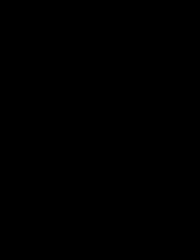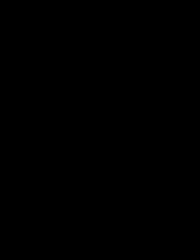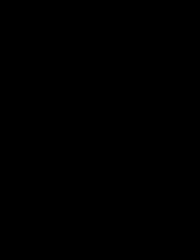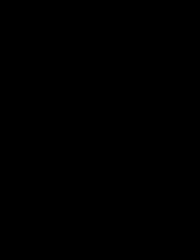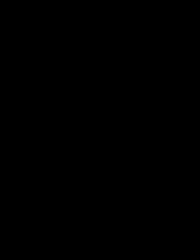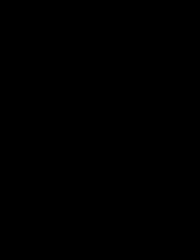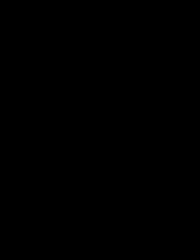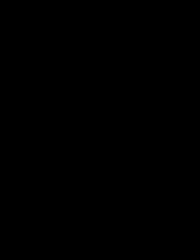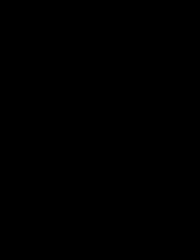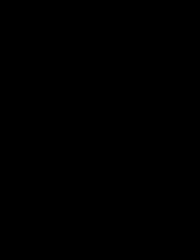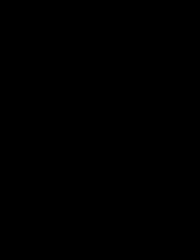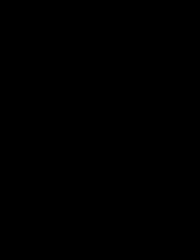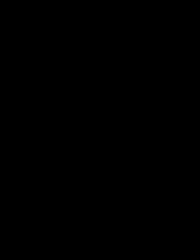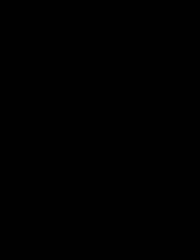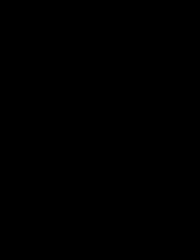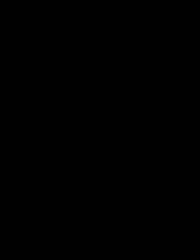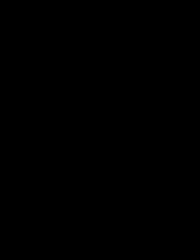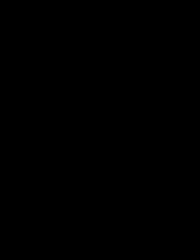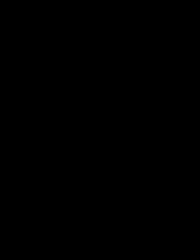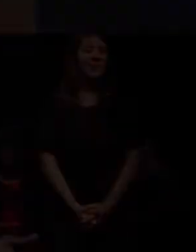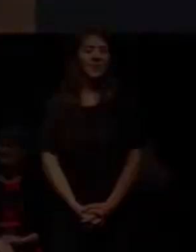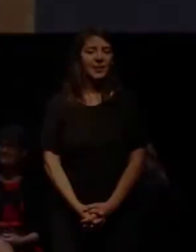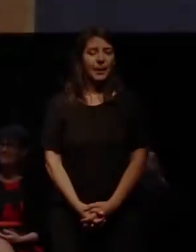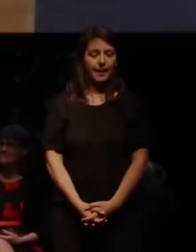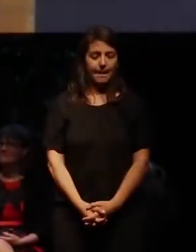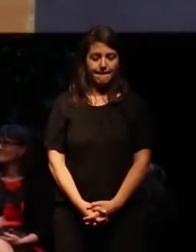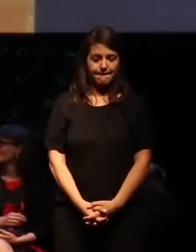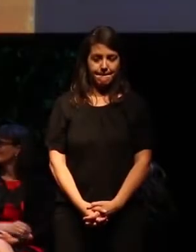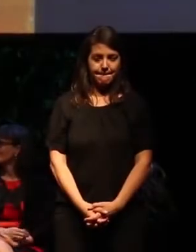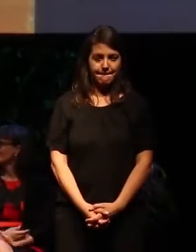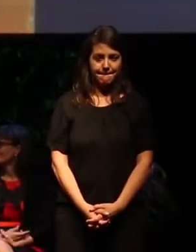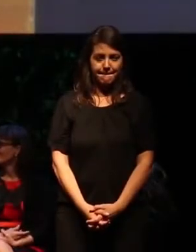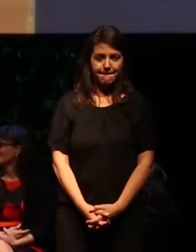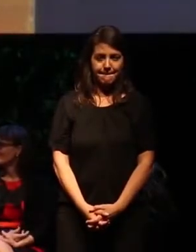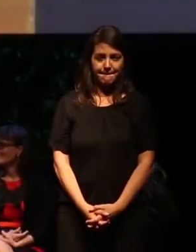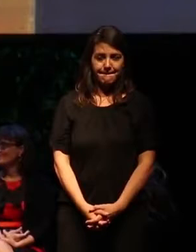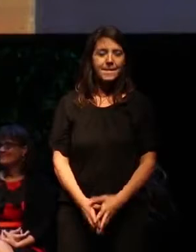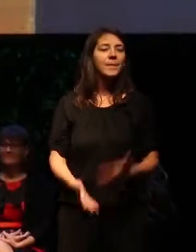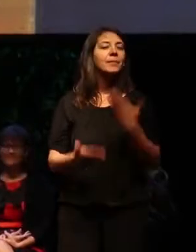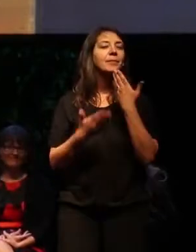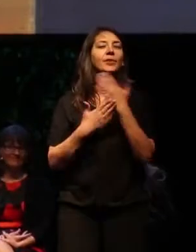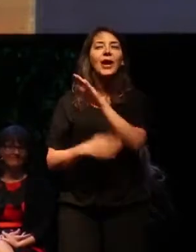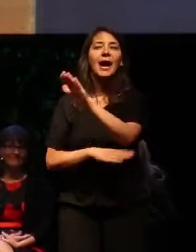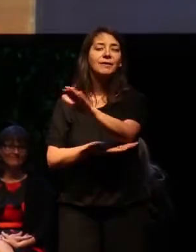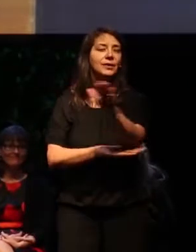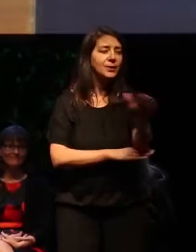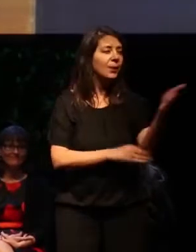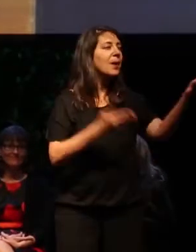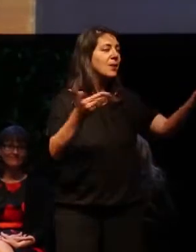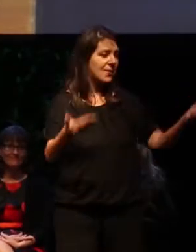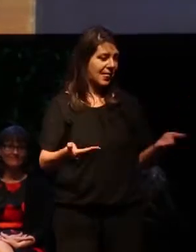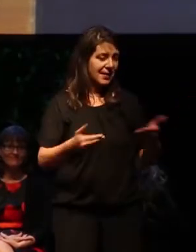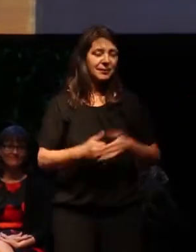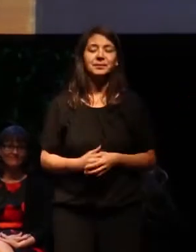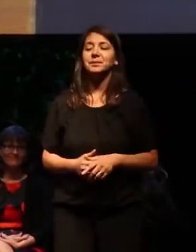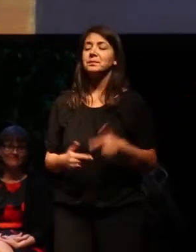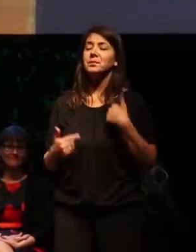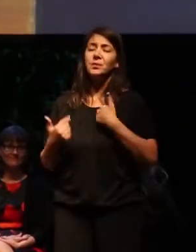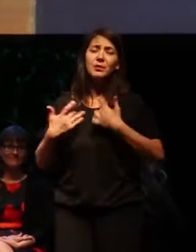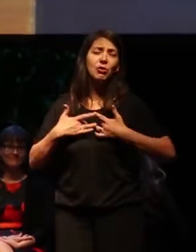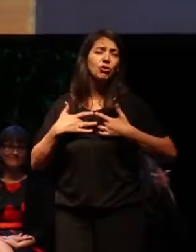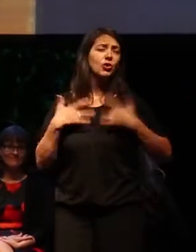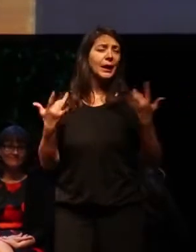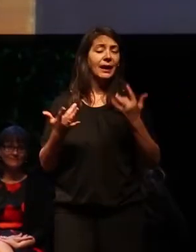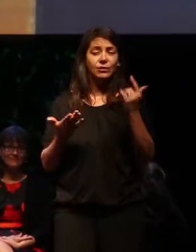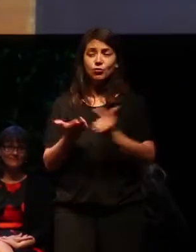Perla addresses the audience from behind a podium in a white graduation cap and gown. Good afternoon, everyone, and welcome. We are thrilled